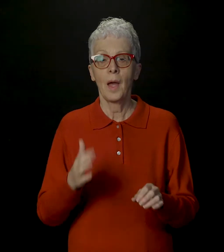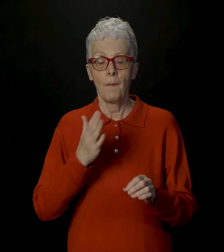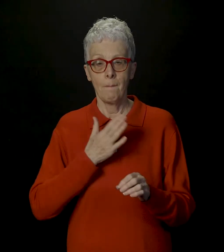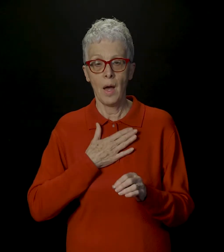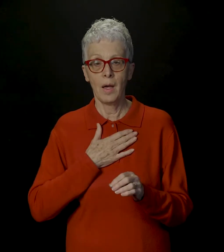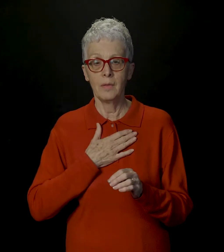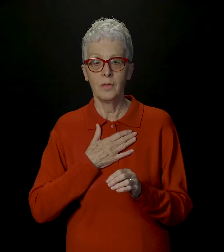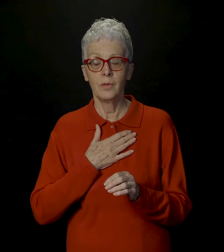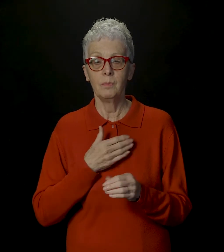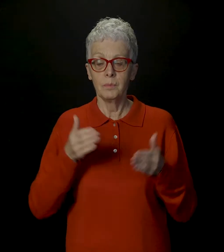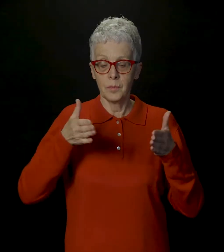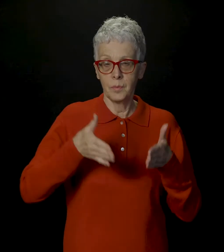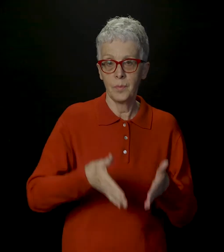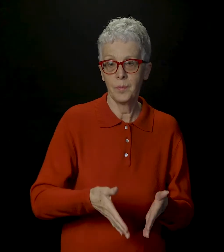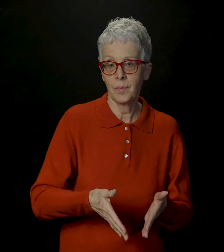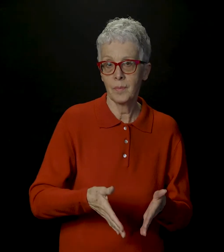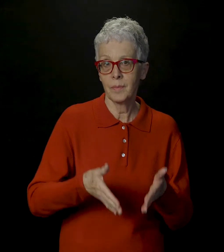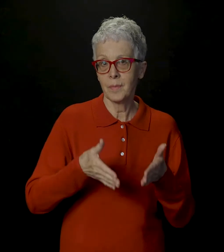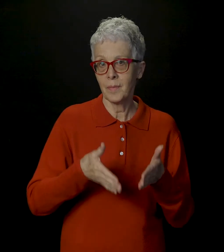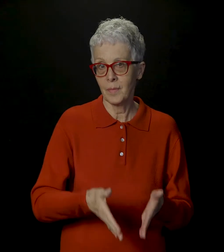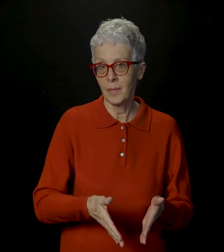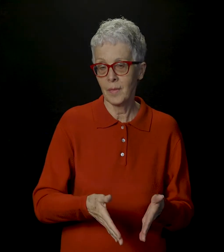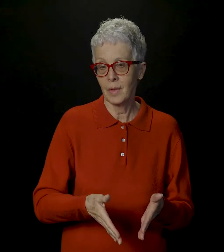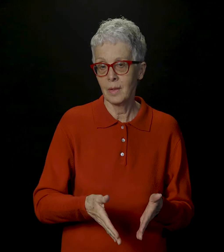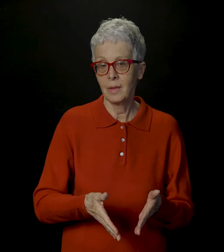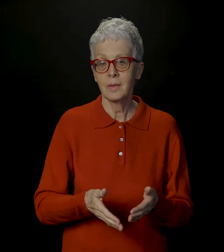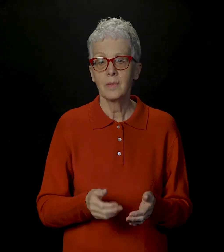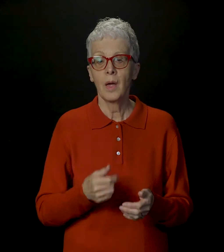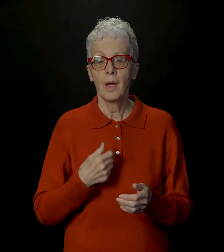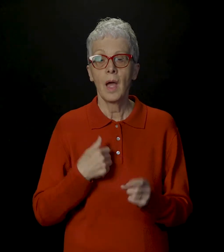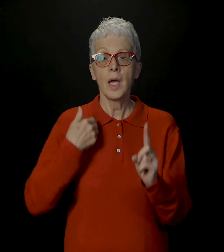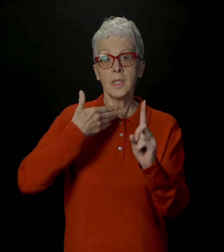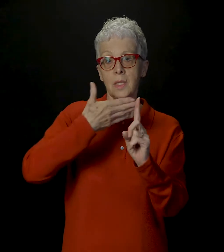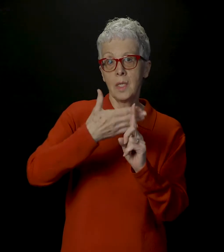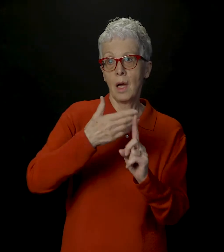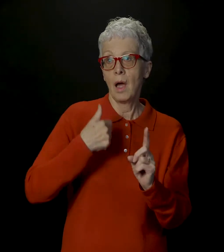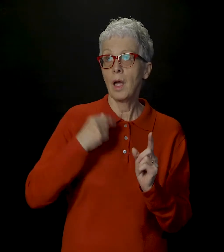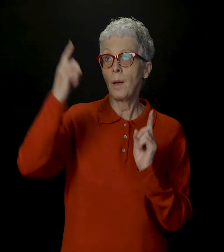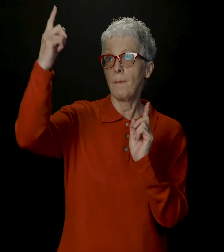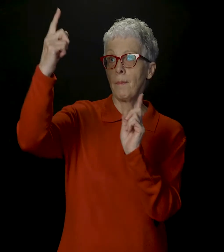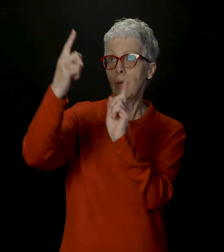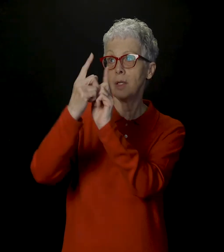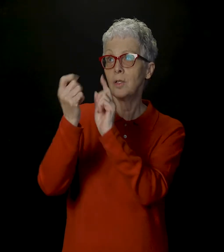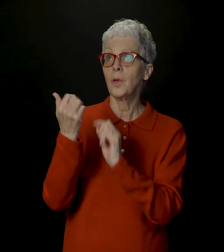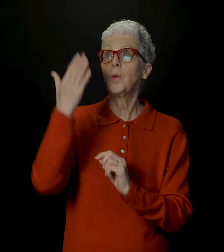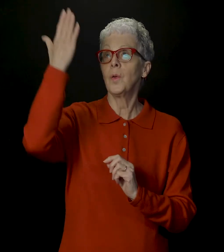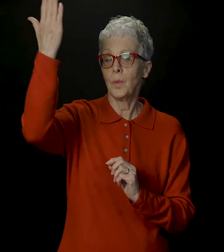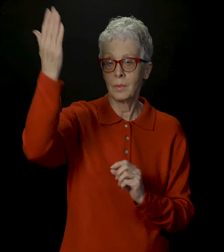It was my tomb Till I met you